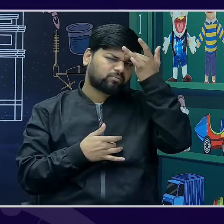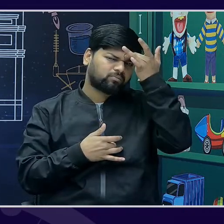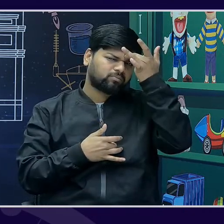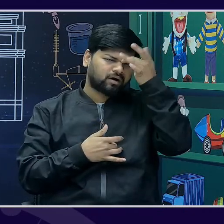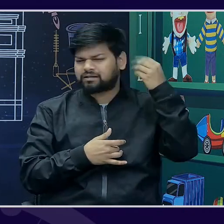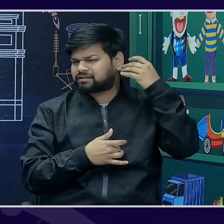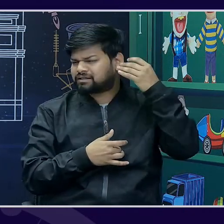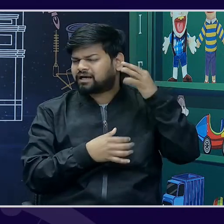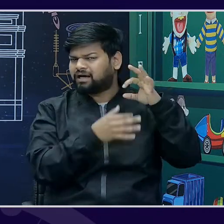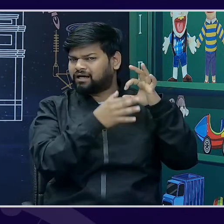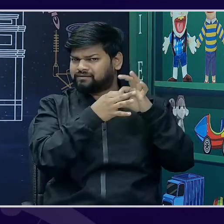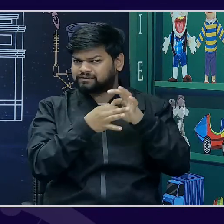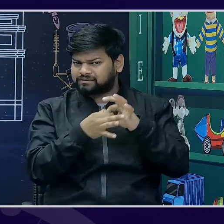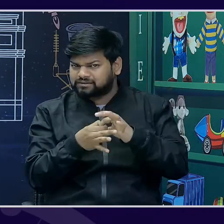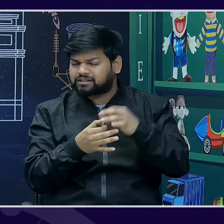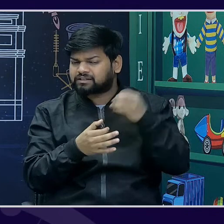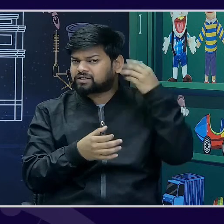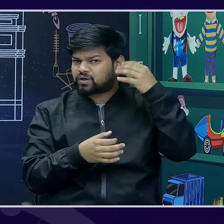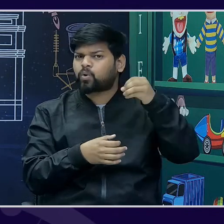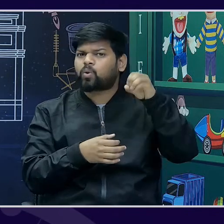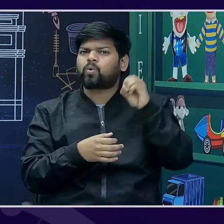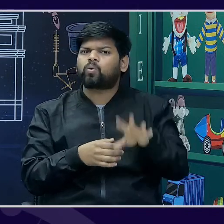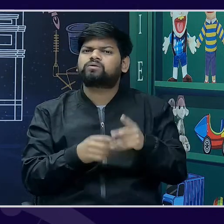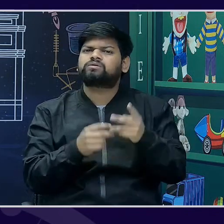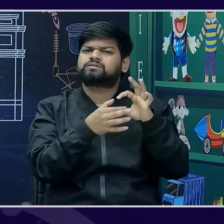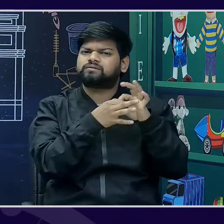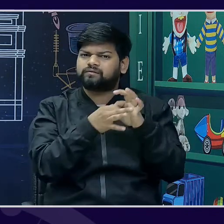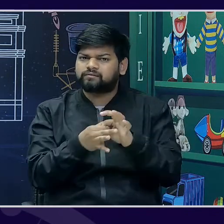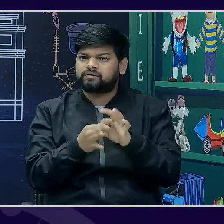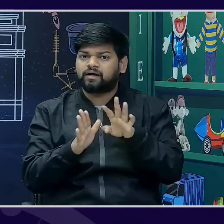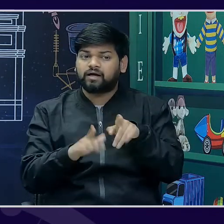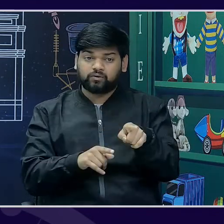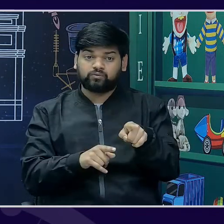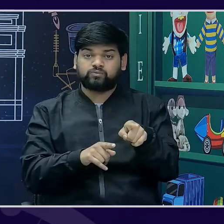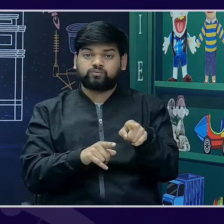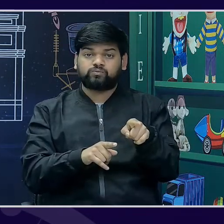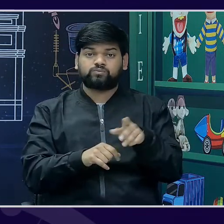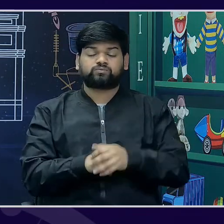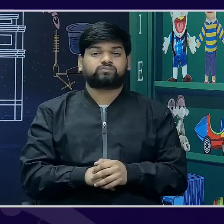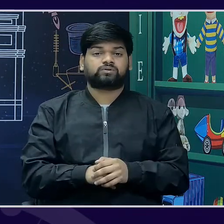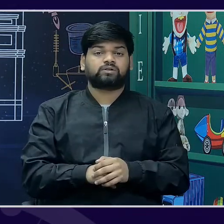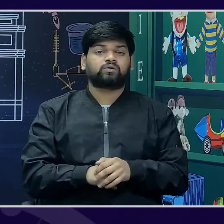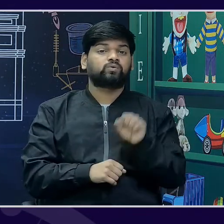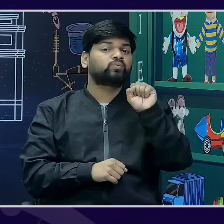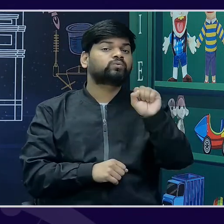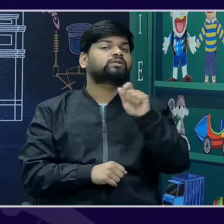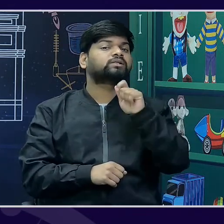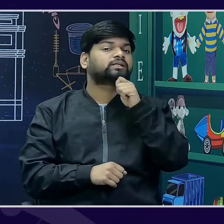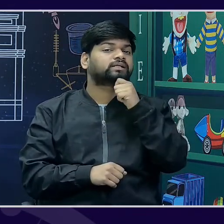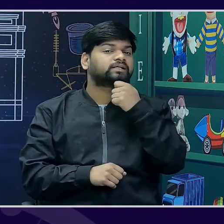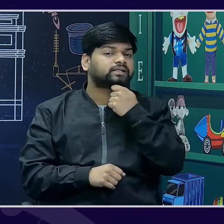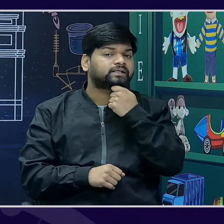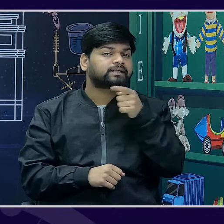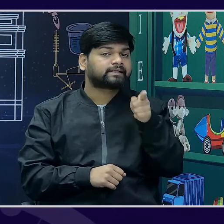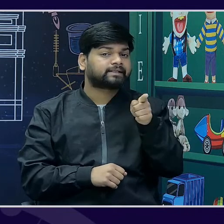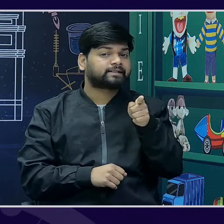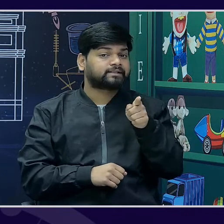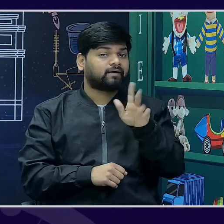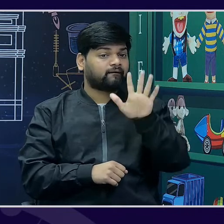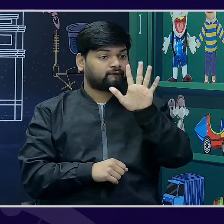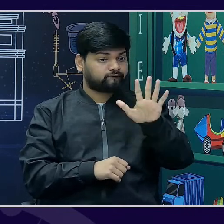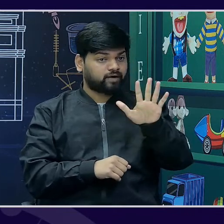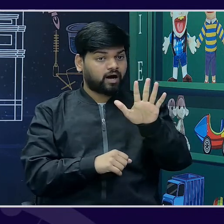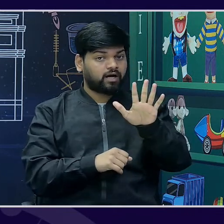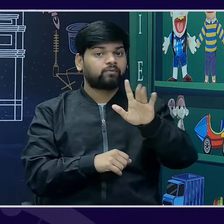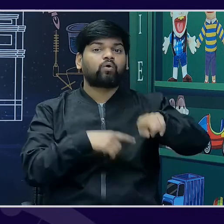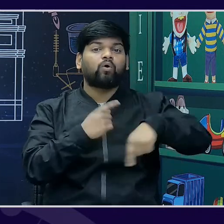it comes to scholastic, if the hearing loss is occurring at the age of 5 to 10 or 15, his education is separate. If